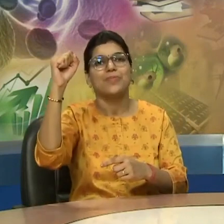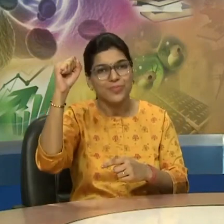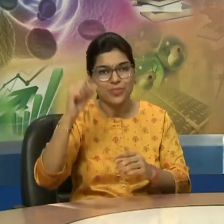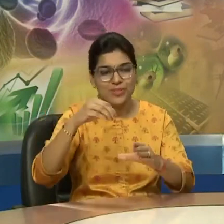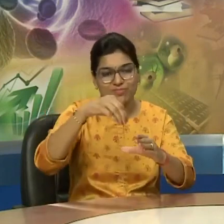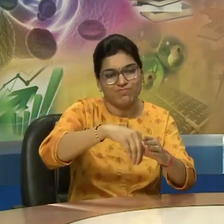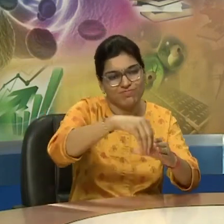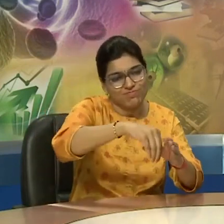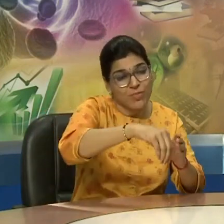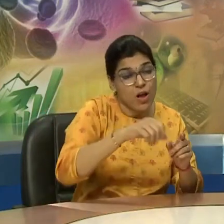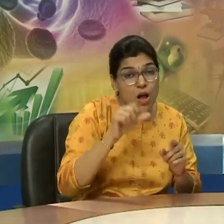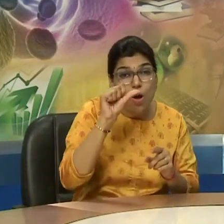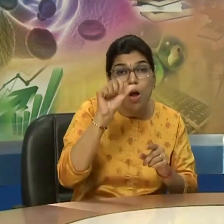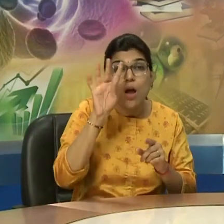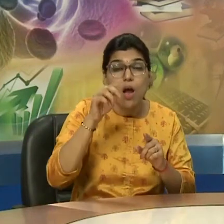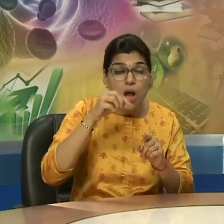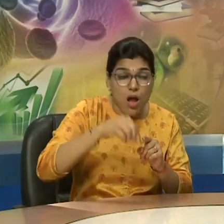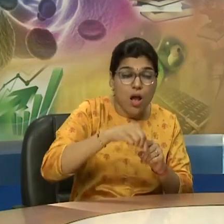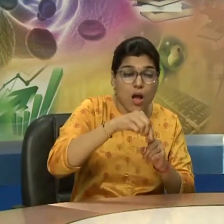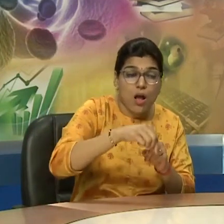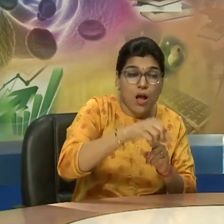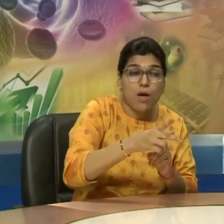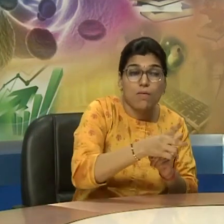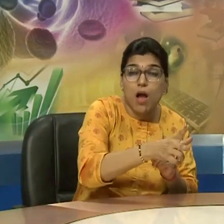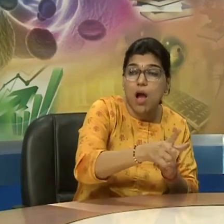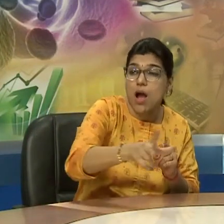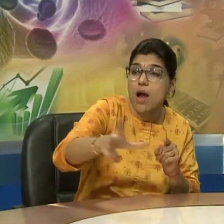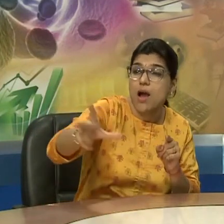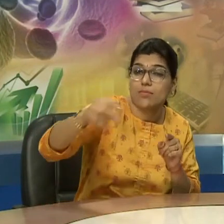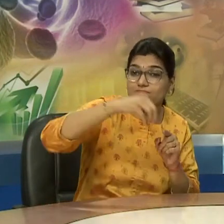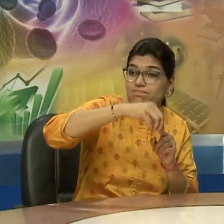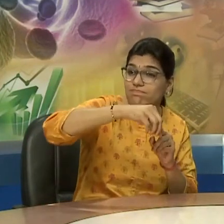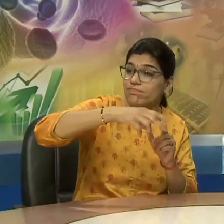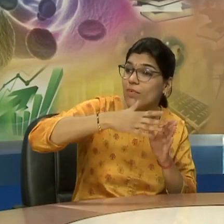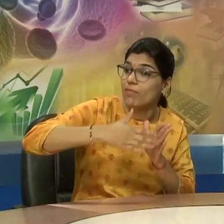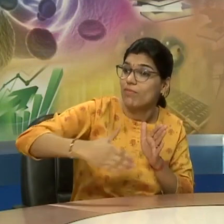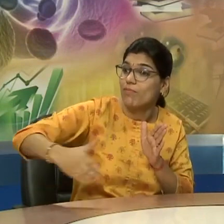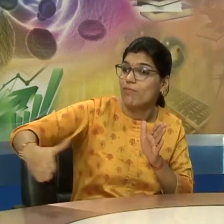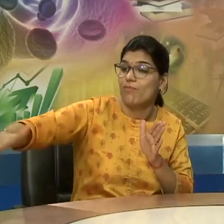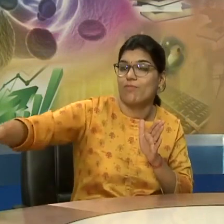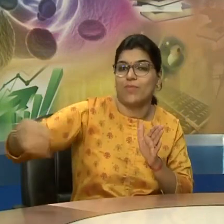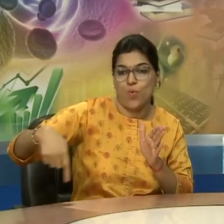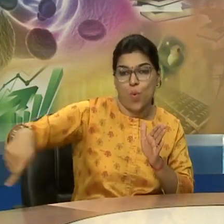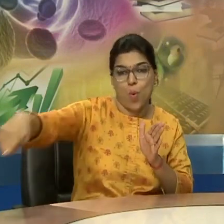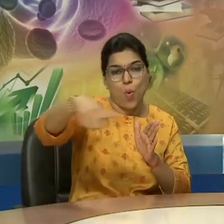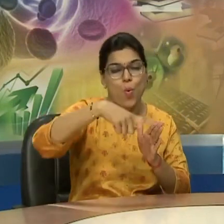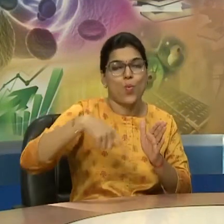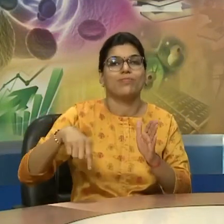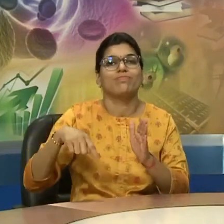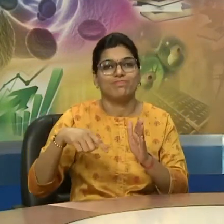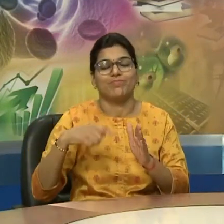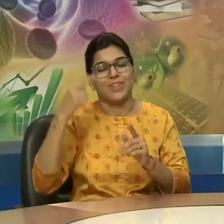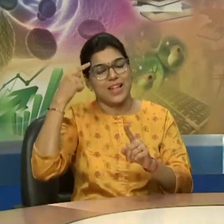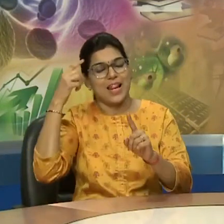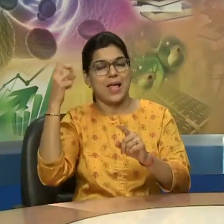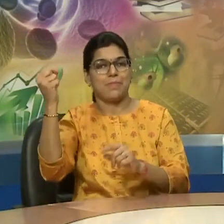campus in the memory of departed souls. We see the